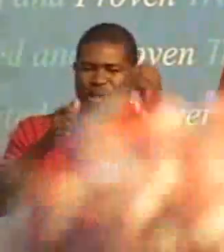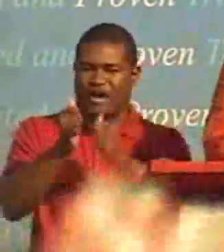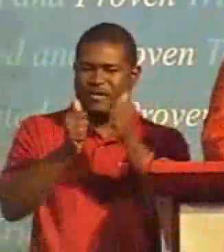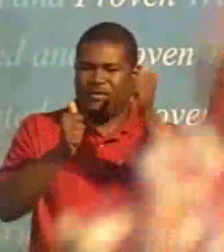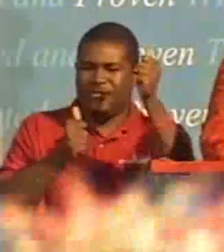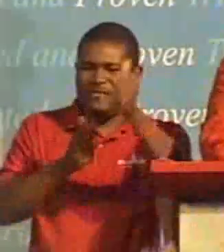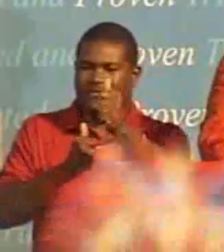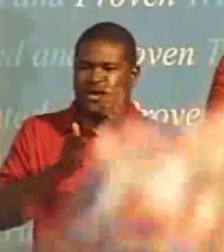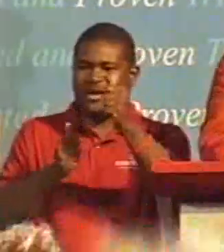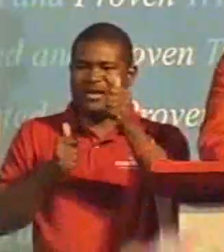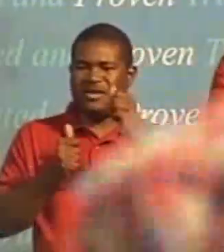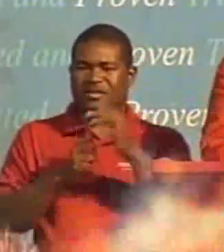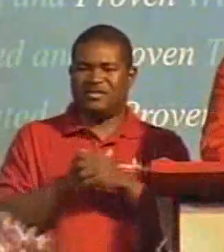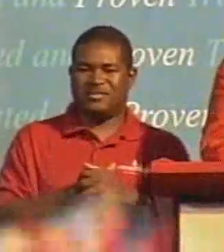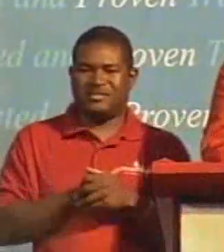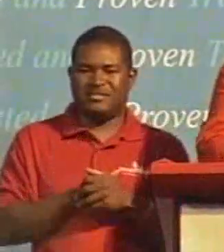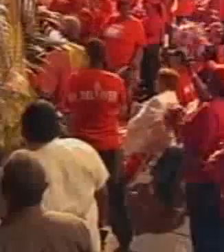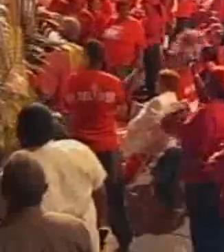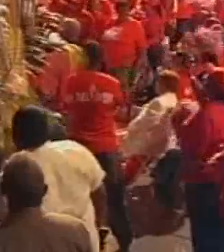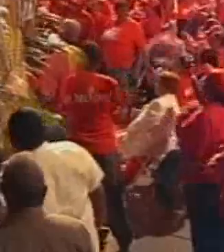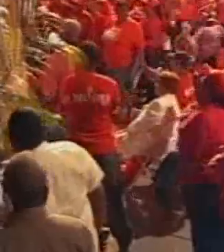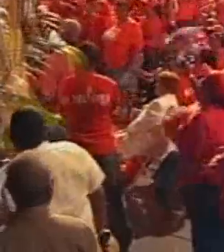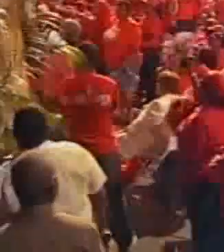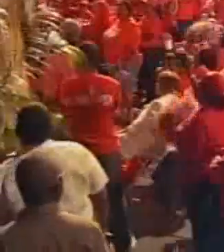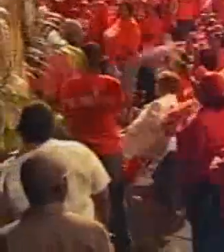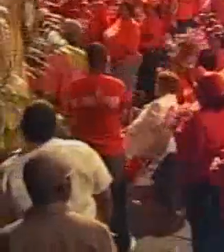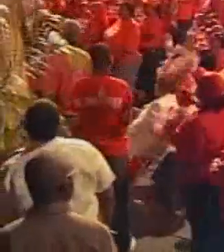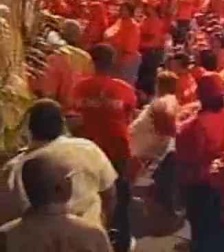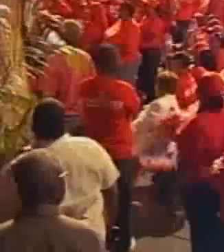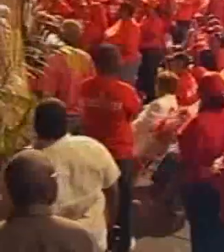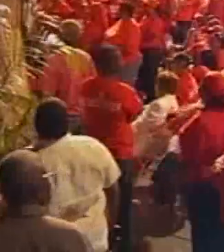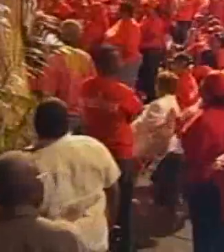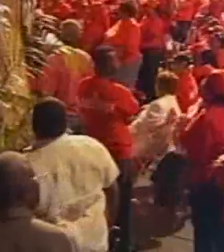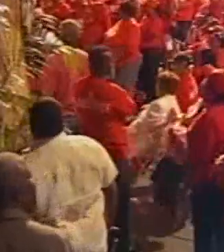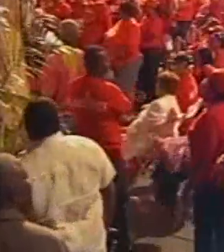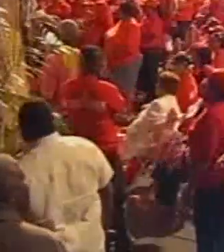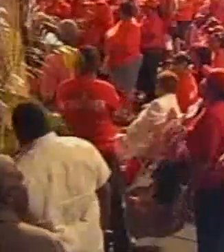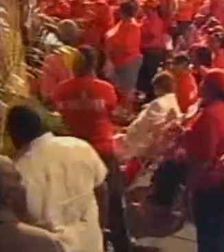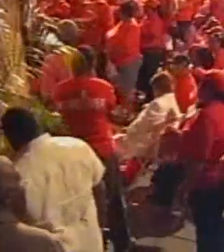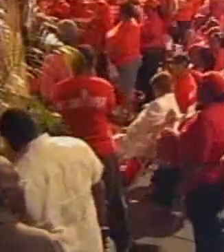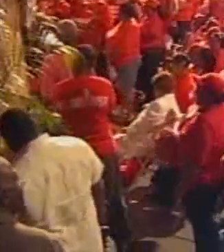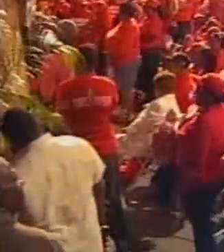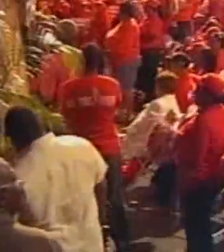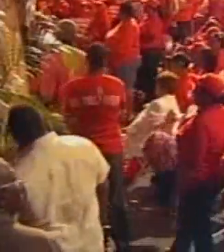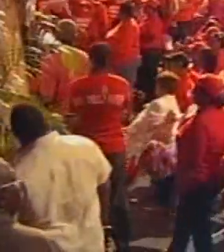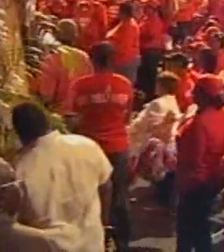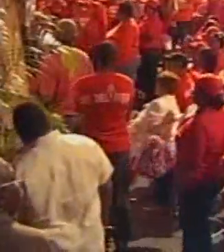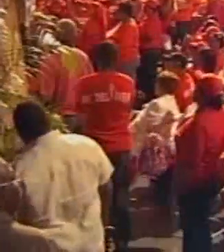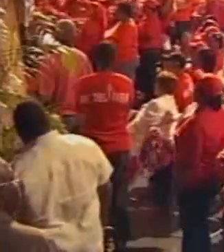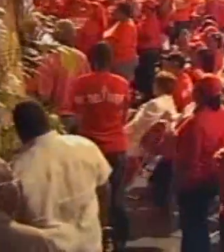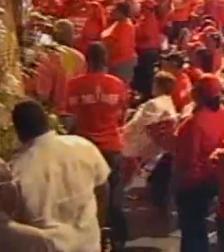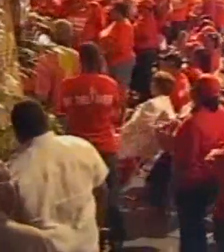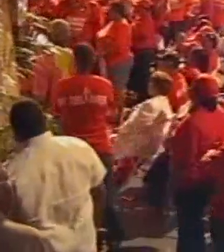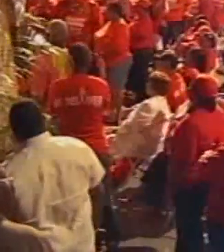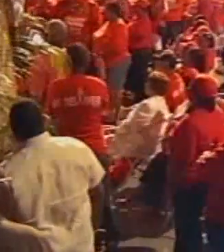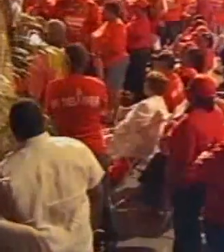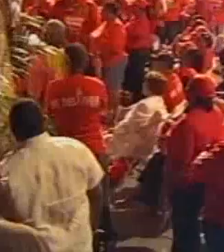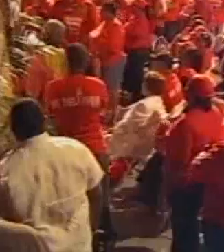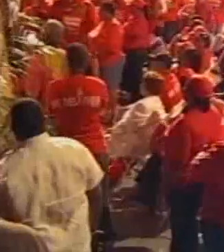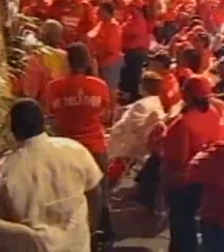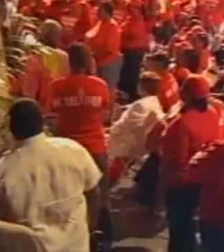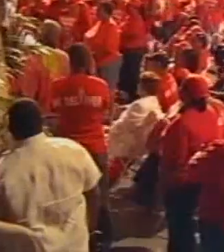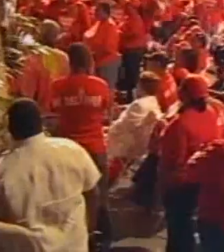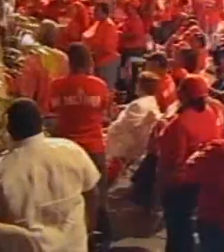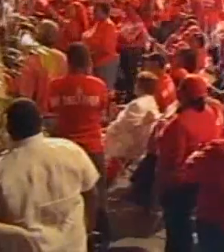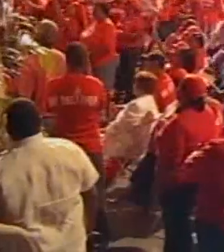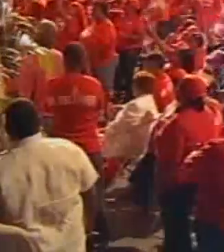Yeah, your thought was finishing. Yeah, your thought was finishing. And also ensure that you're able to pay your utility bills at the Elizabeth